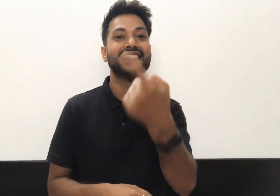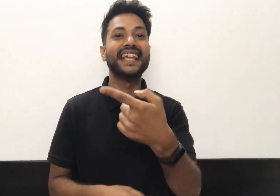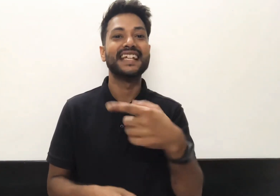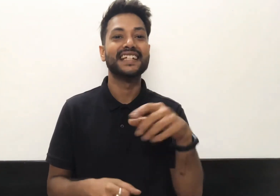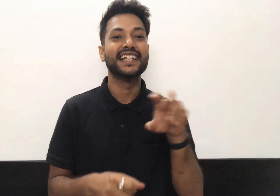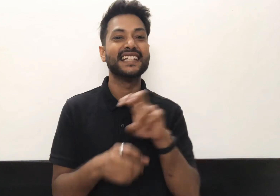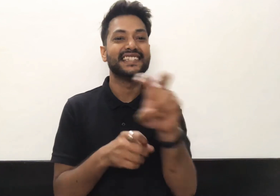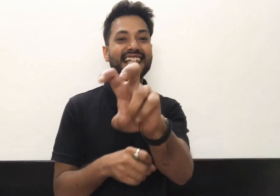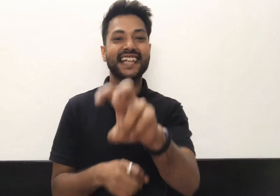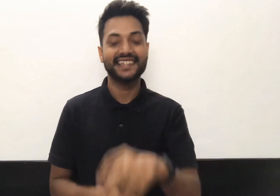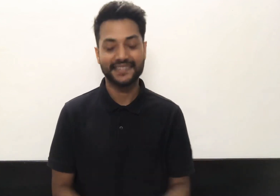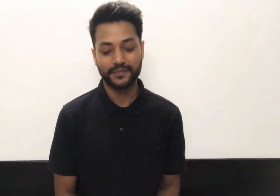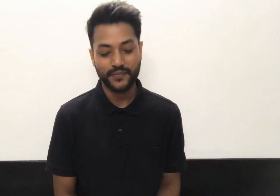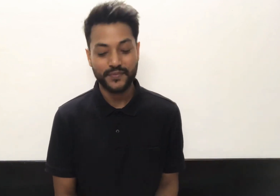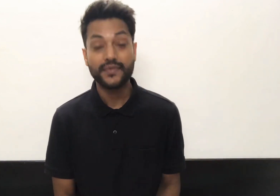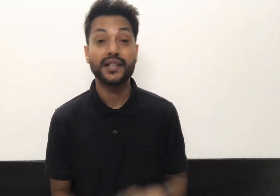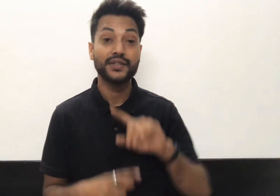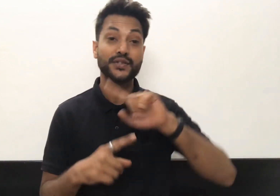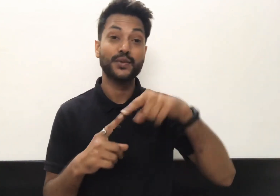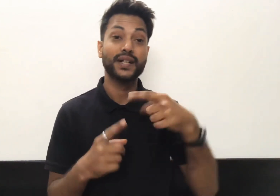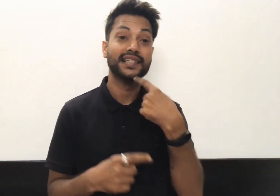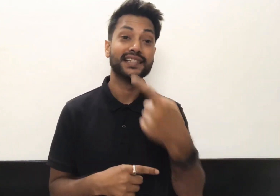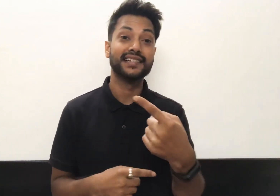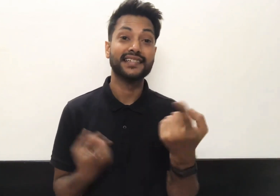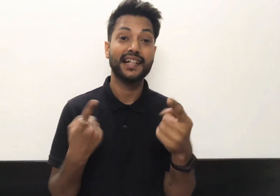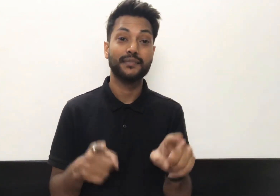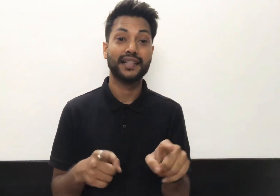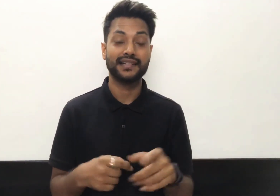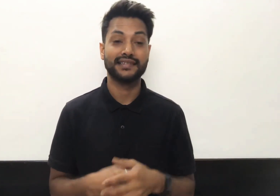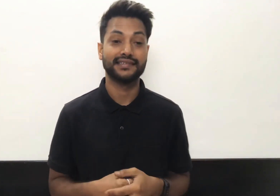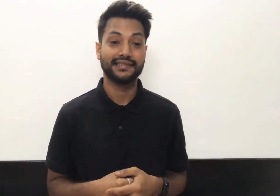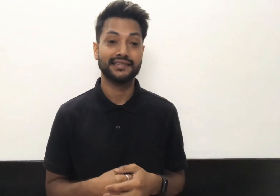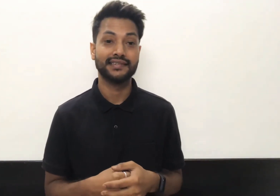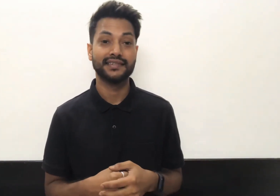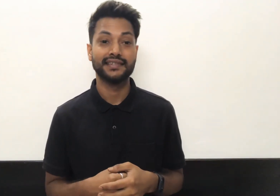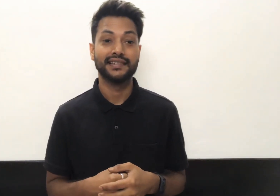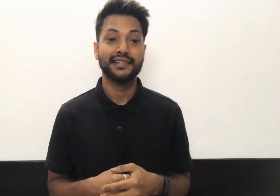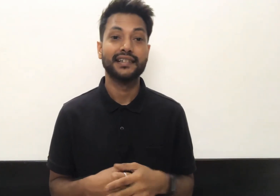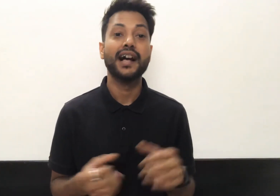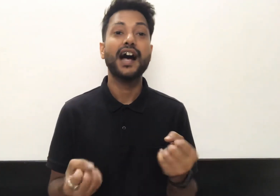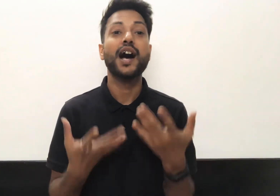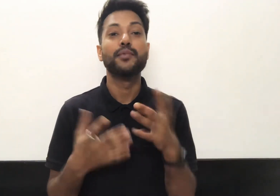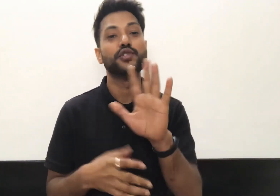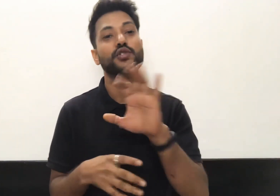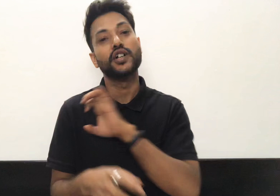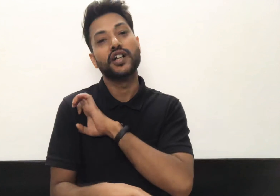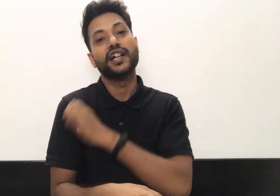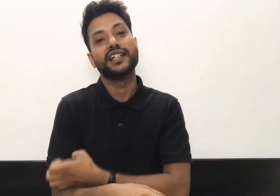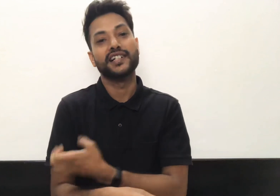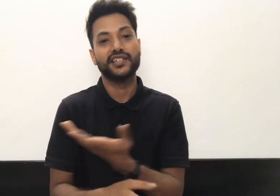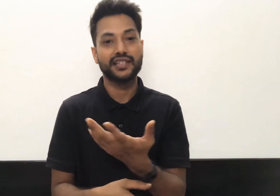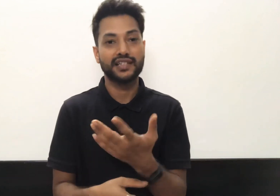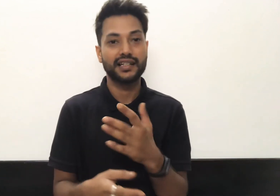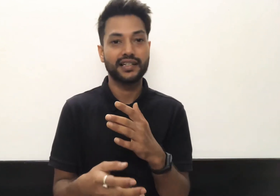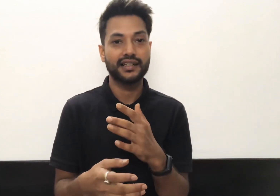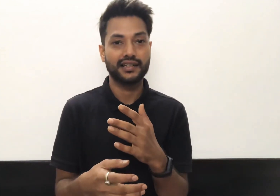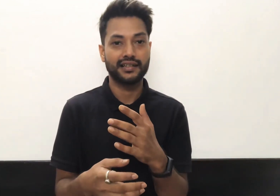So when this happens, how much your energies will jangle will tell you how stable your energy system